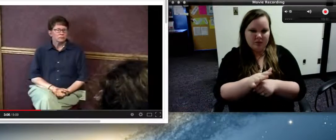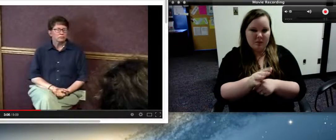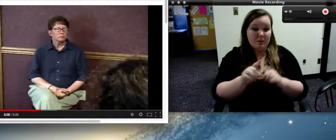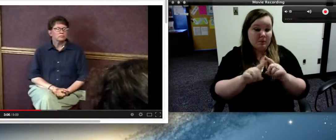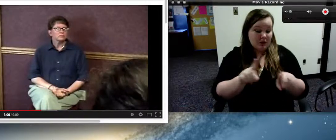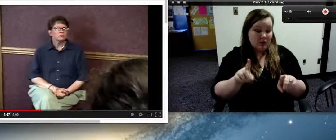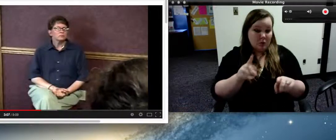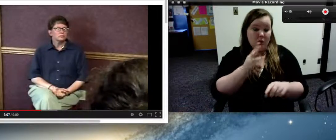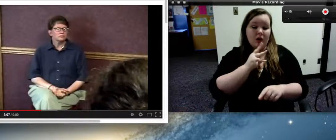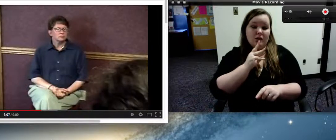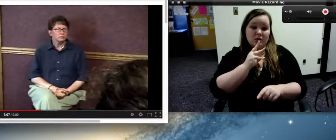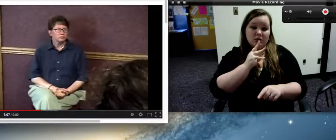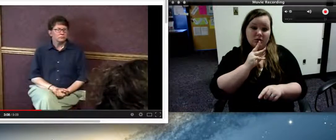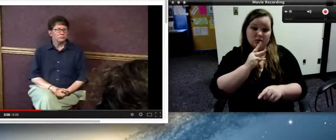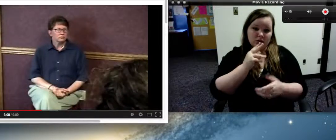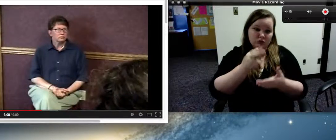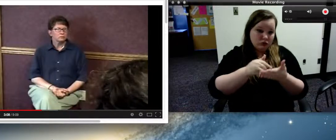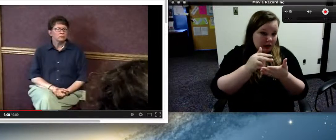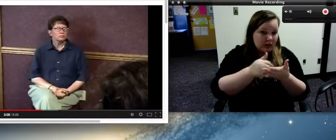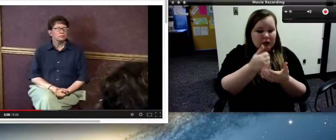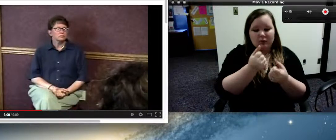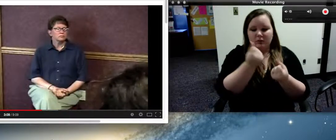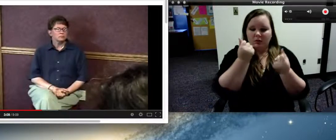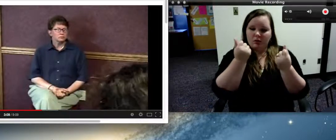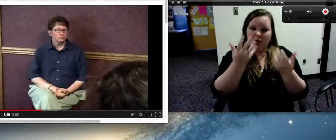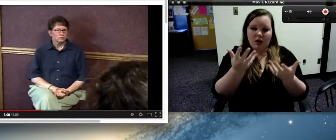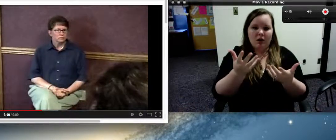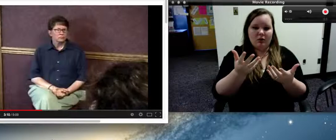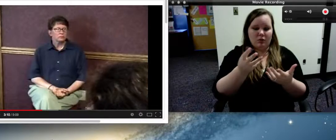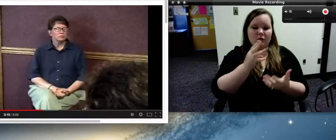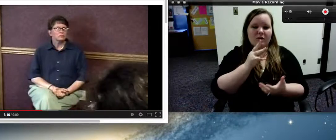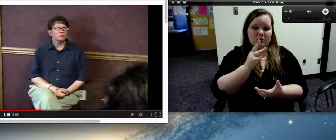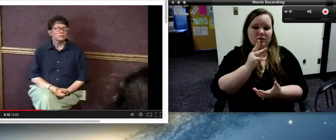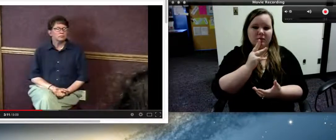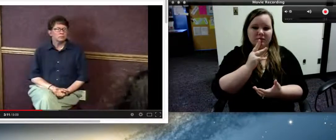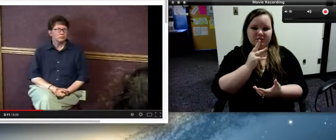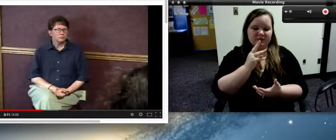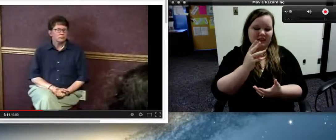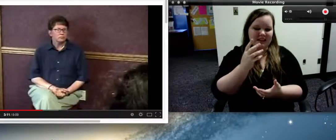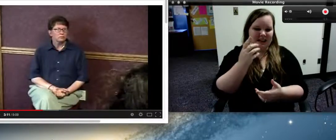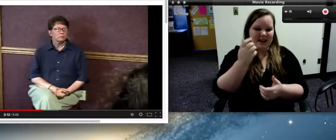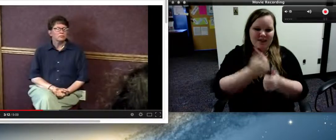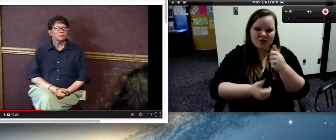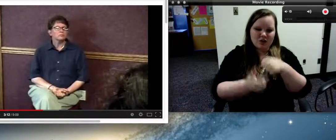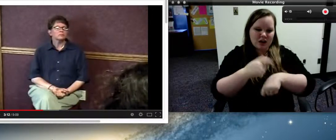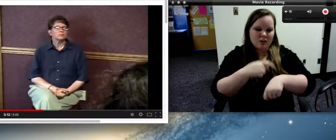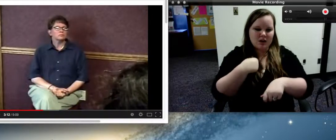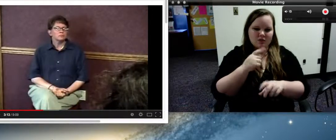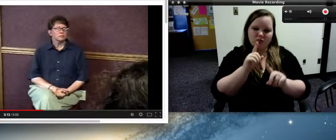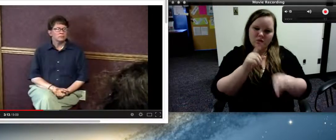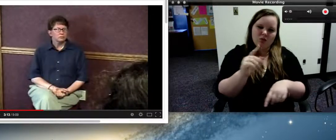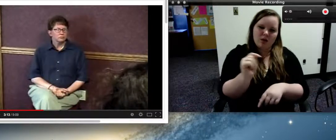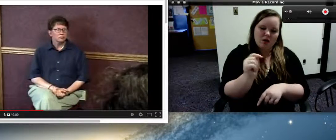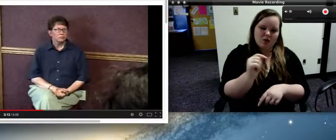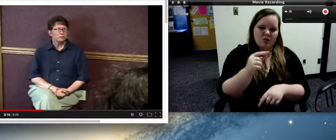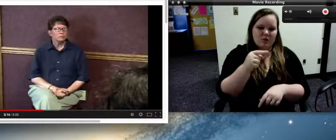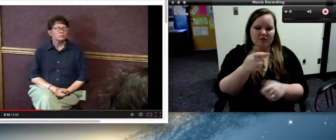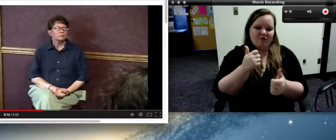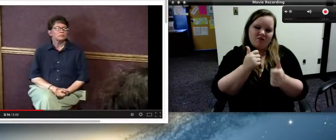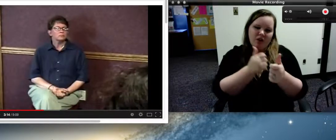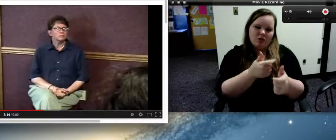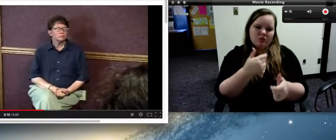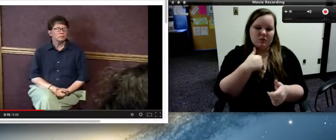water. He really likes to drink from the sink. It's like every time I go in the bathroom, he runs in there with me and jumps on the sink to get water. He